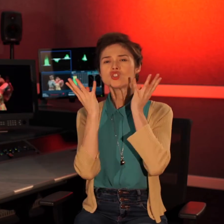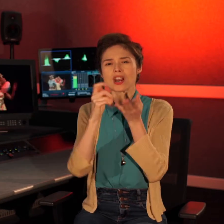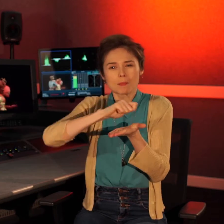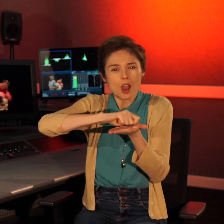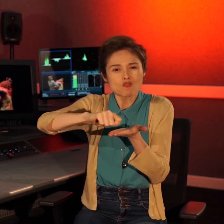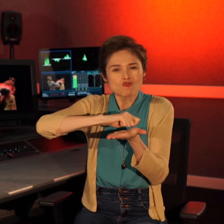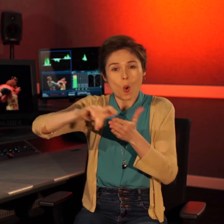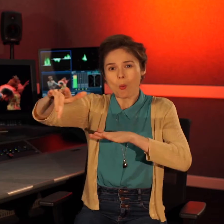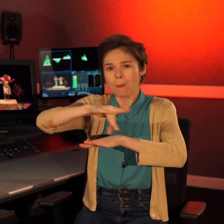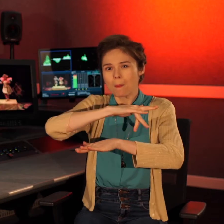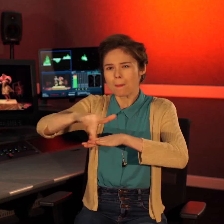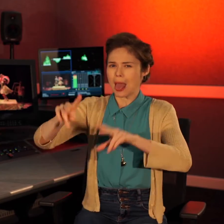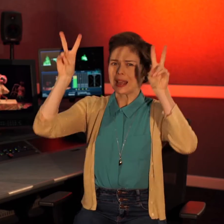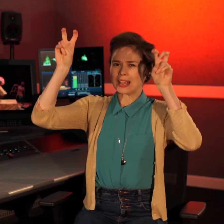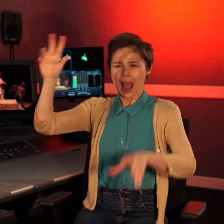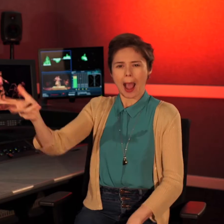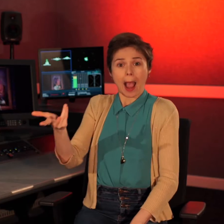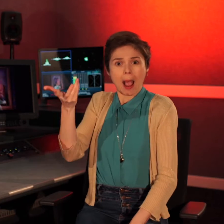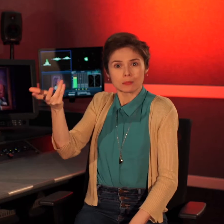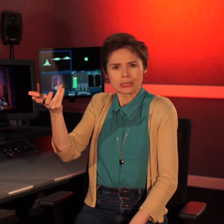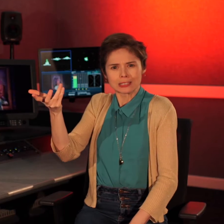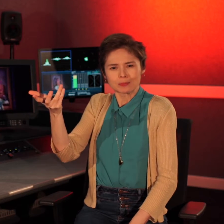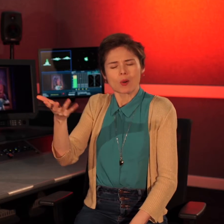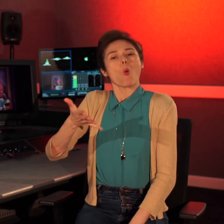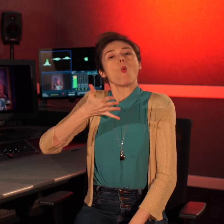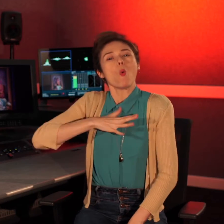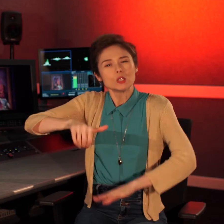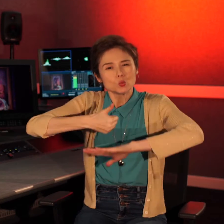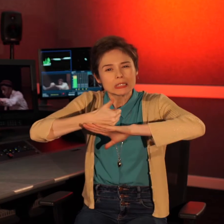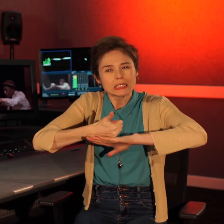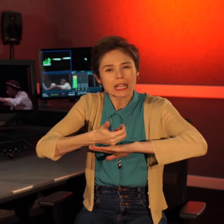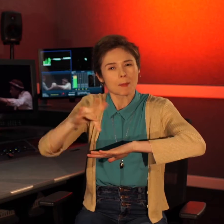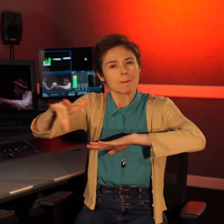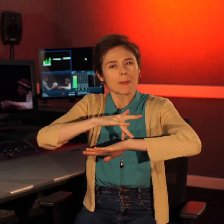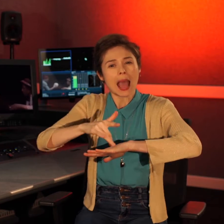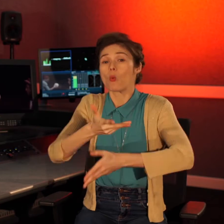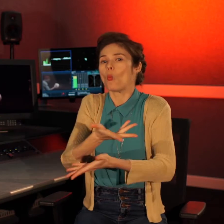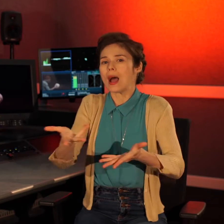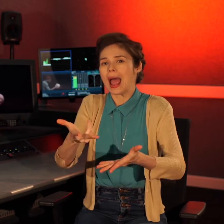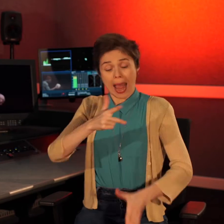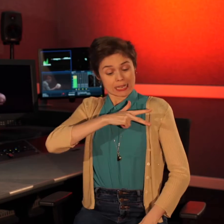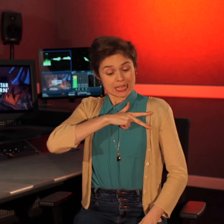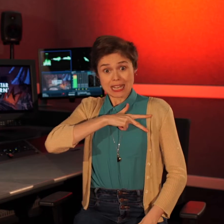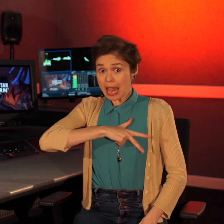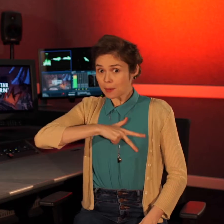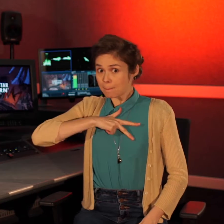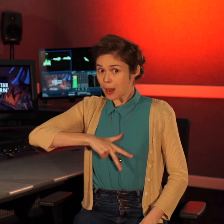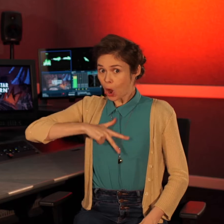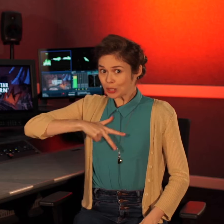So to start with, I'm going to tell you a bit about where the play is set. In Shakespeare's original text, Hamlet is